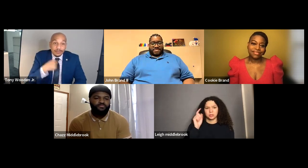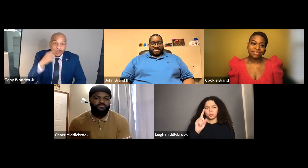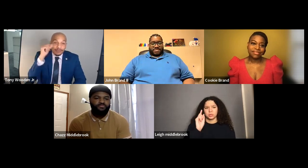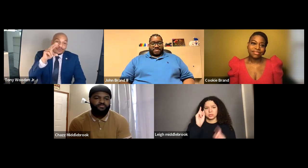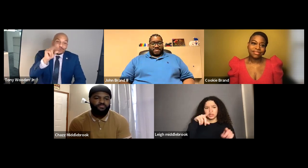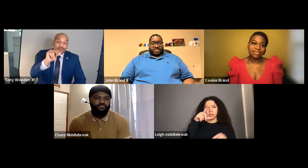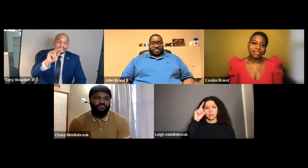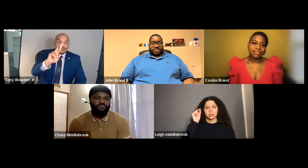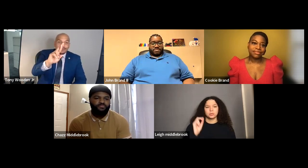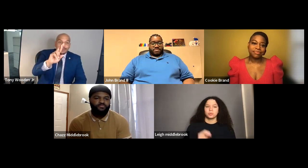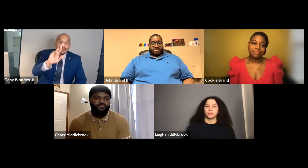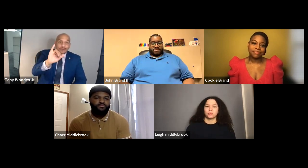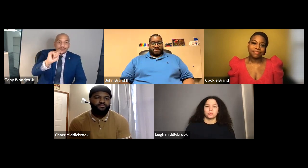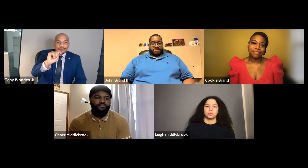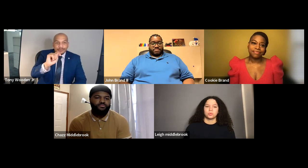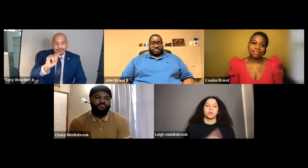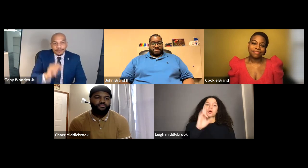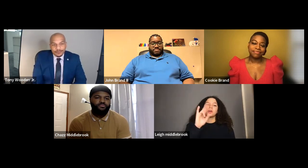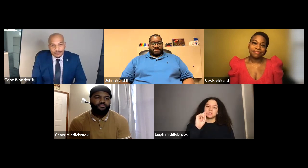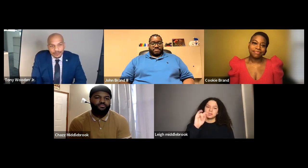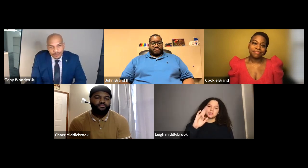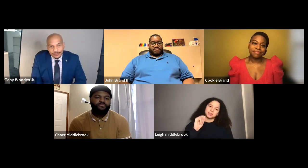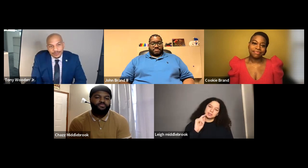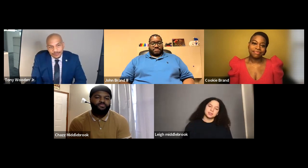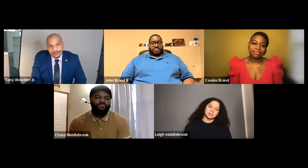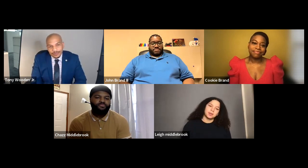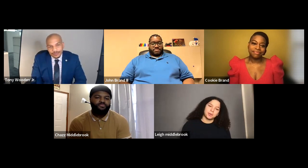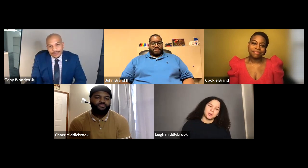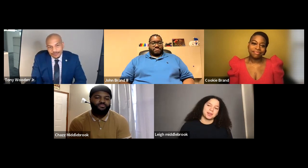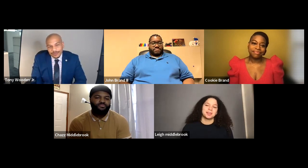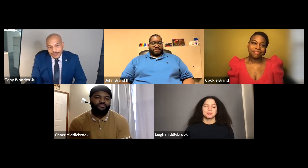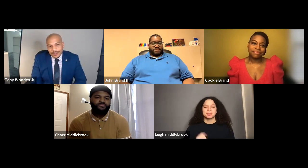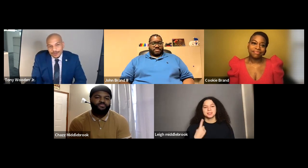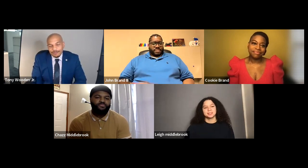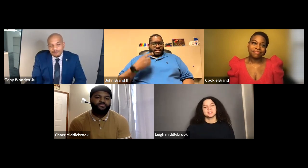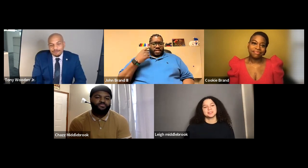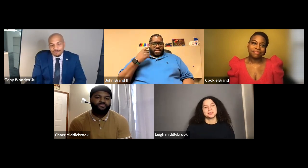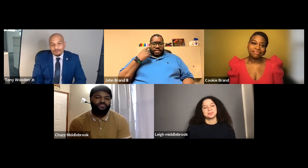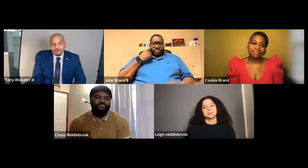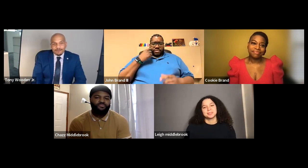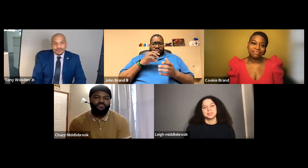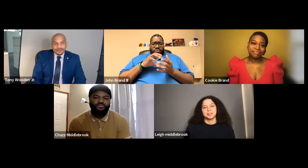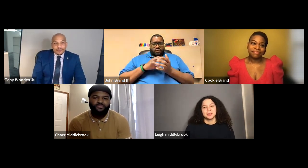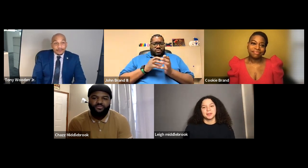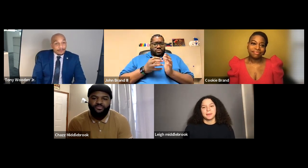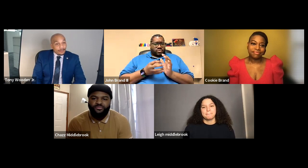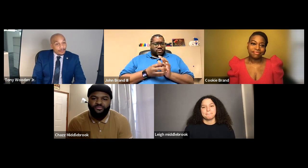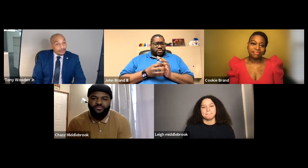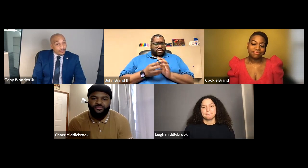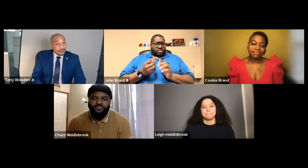at Gallaudet? No, that was at RIT. Oh, okay, you went to RIT. I'm supposed to understand. And then